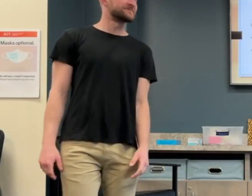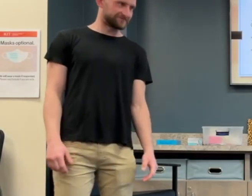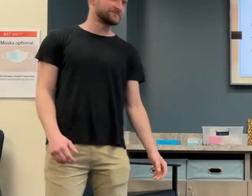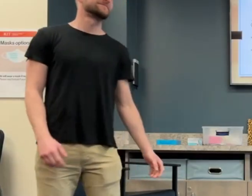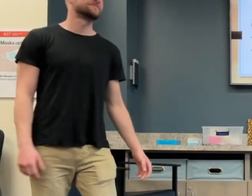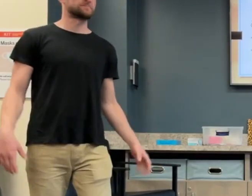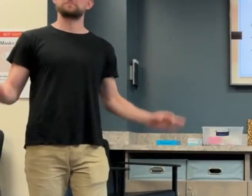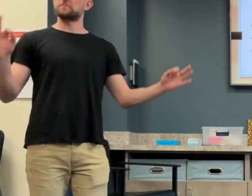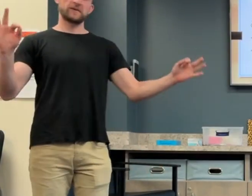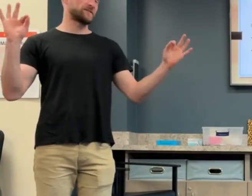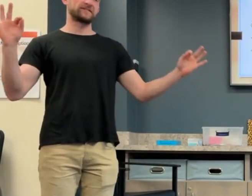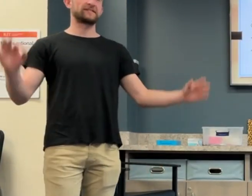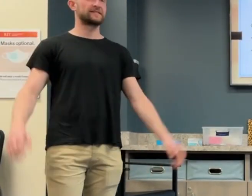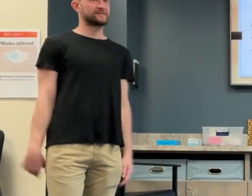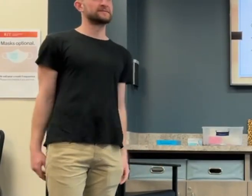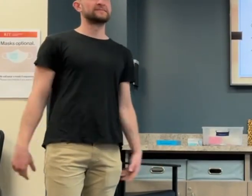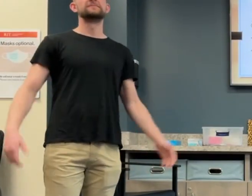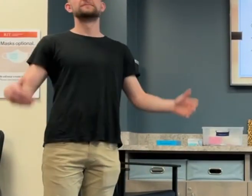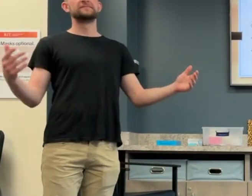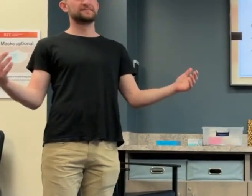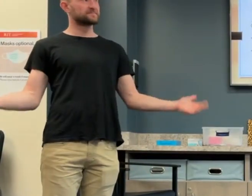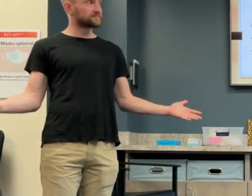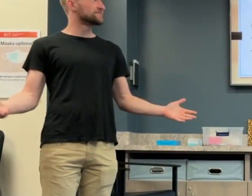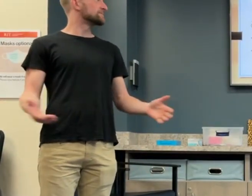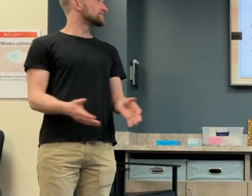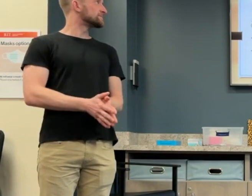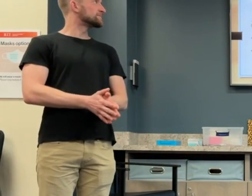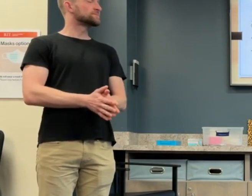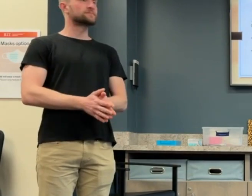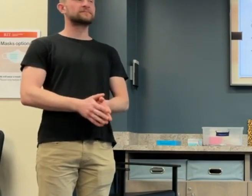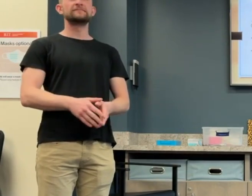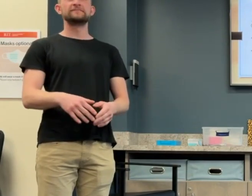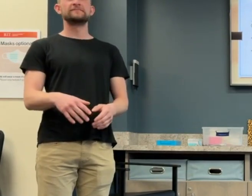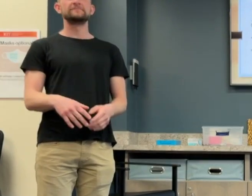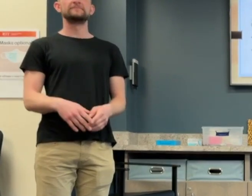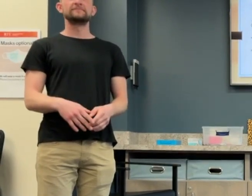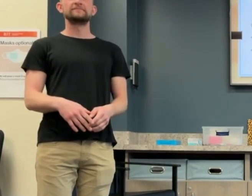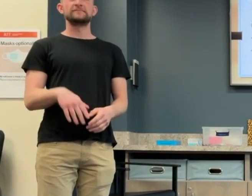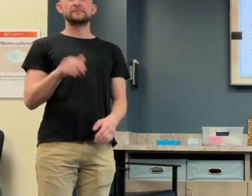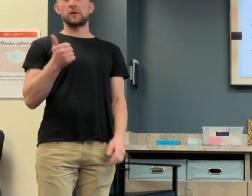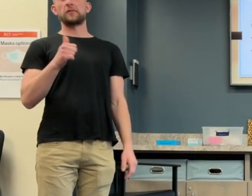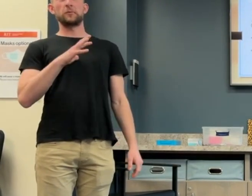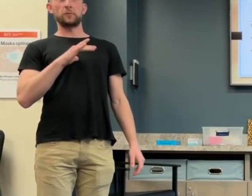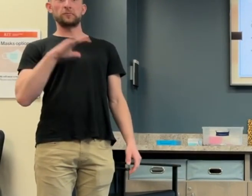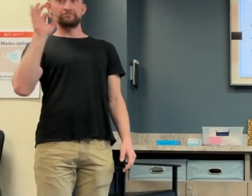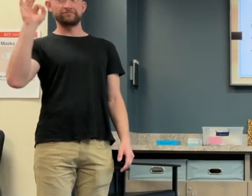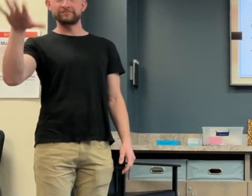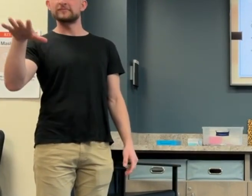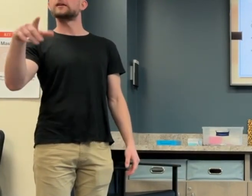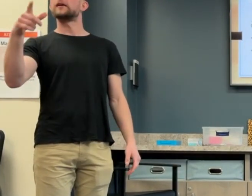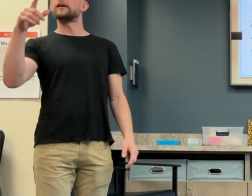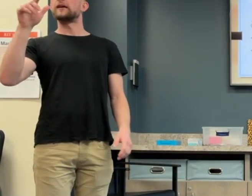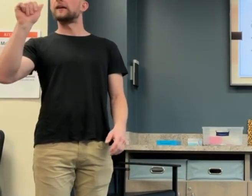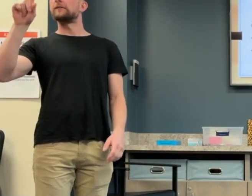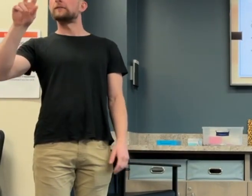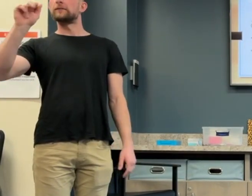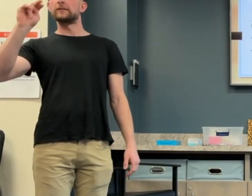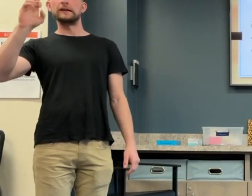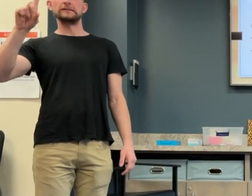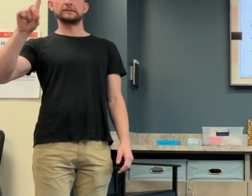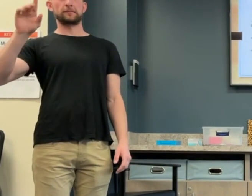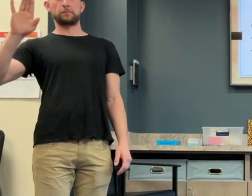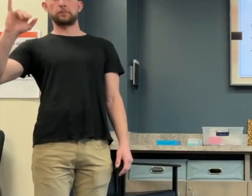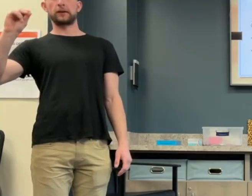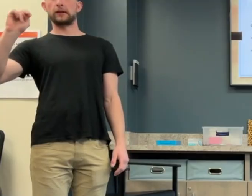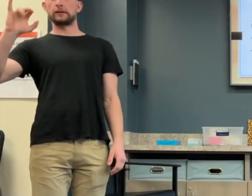Okay, perfect. So there is also the Advanced Bionics remote app. Oh, something that I forgot